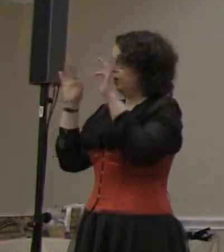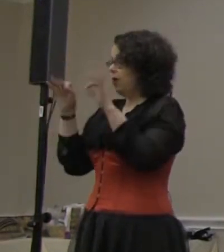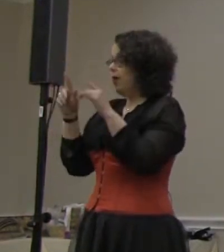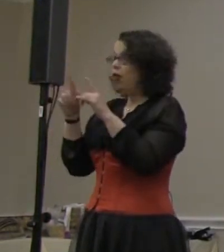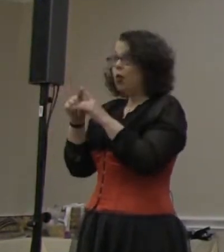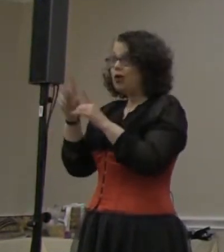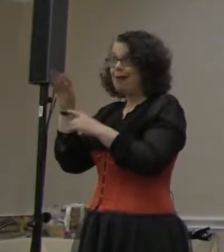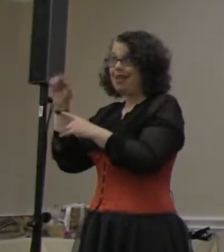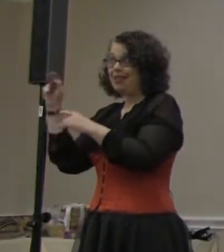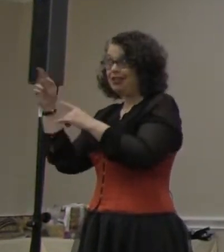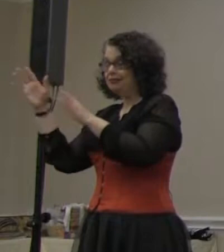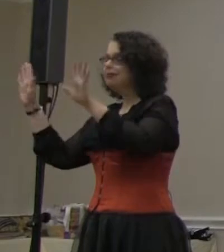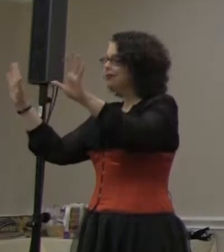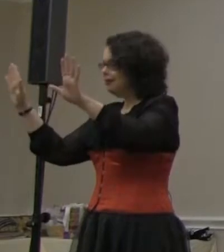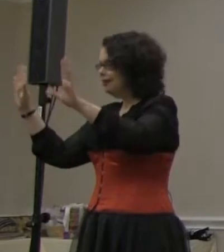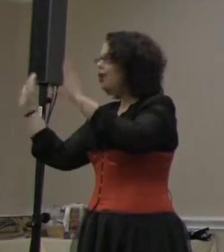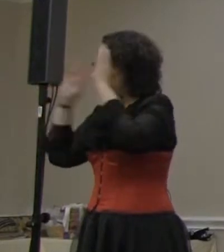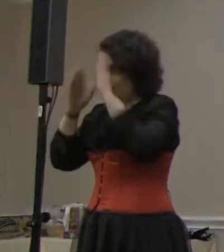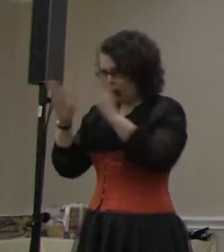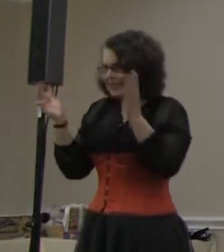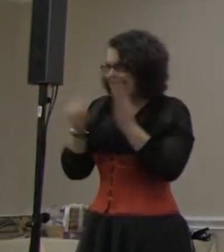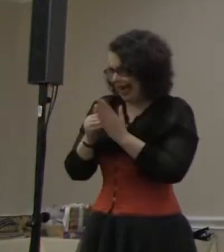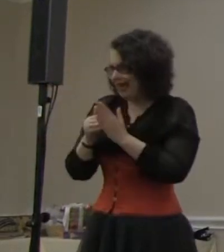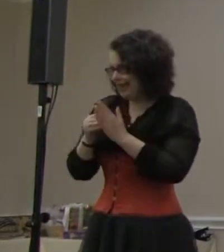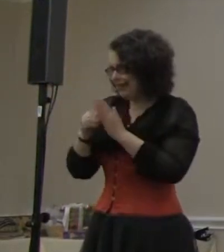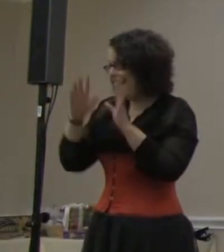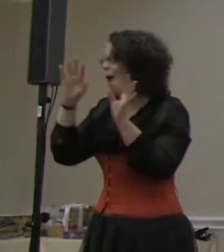word domination, come on back.